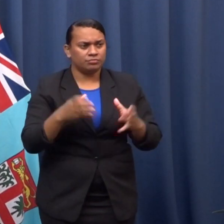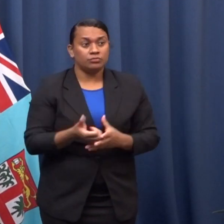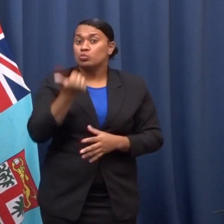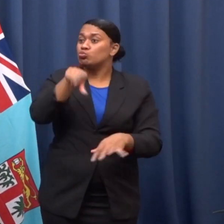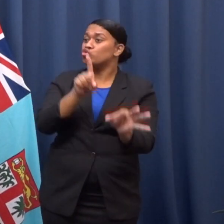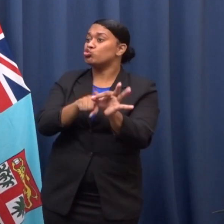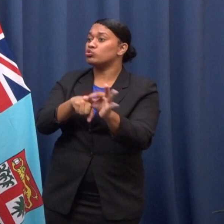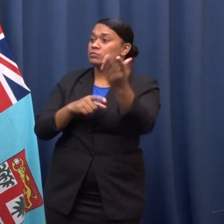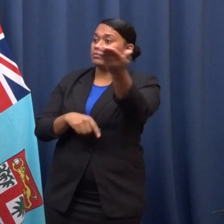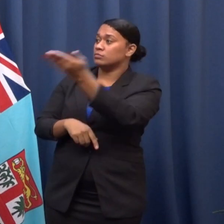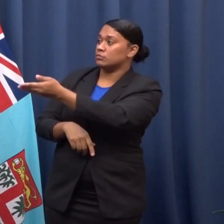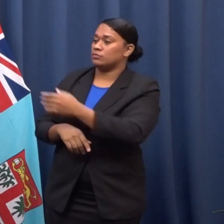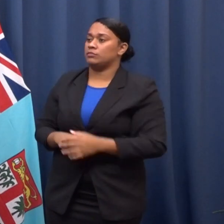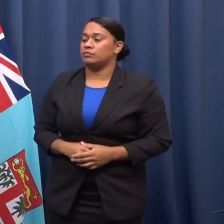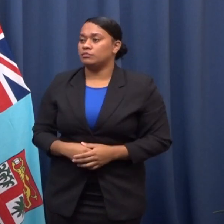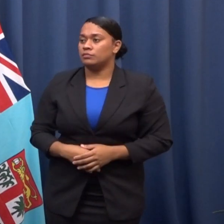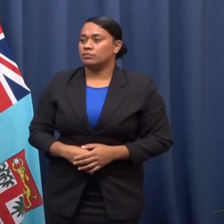gentlemen? Yes.